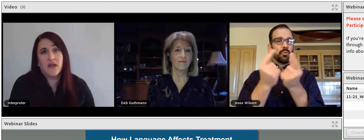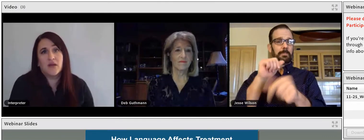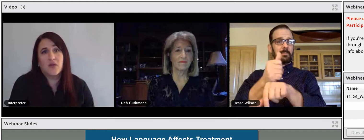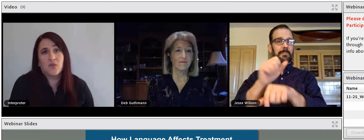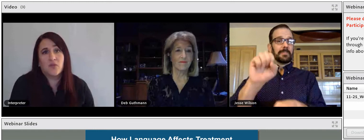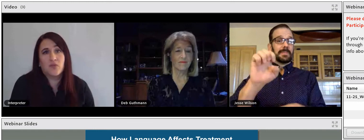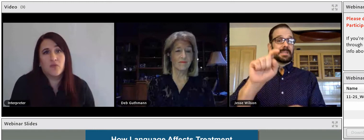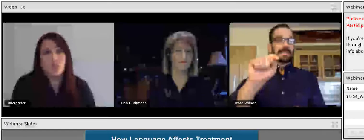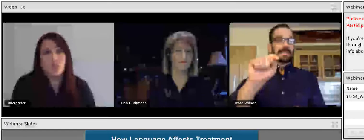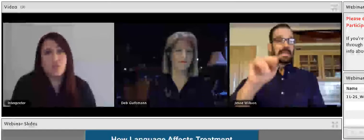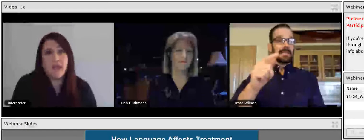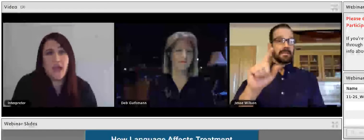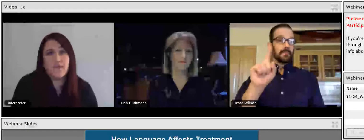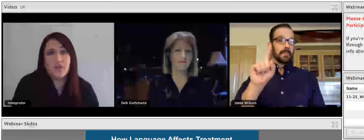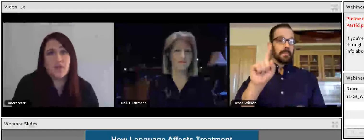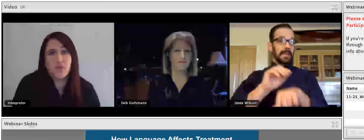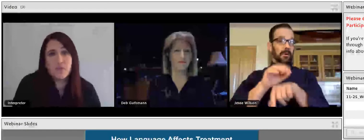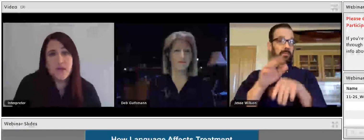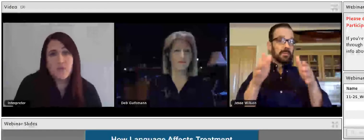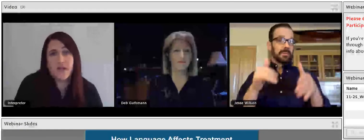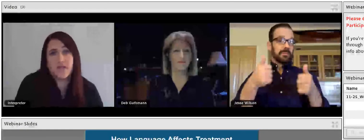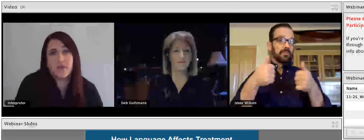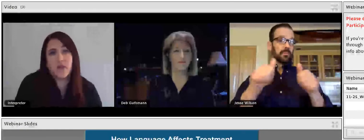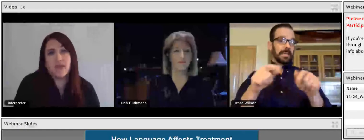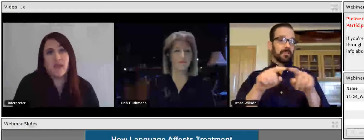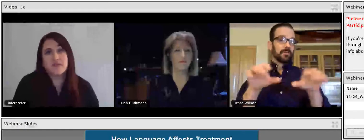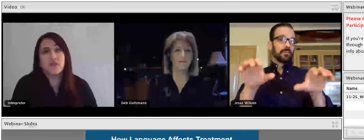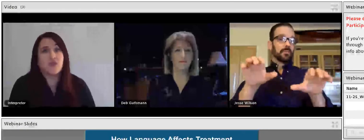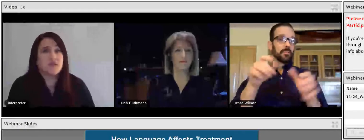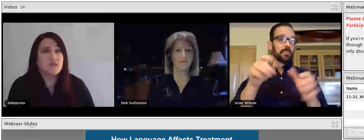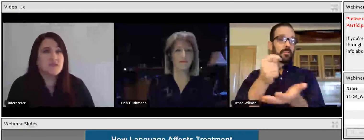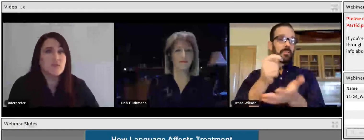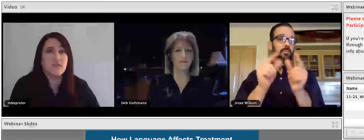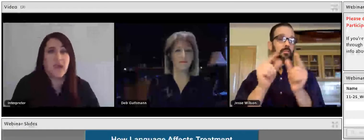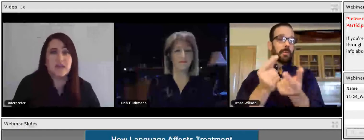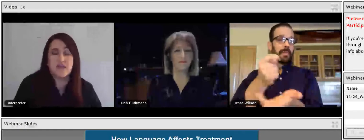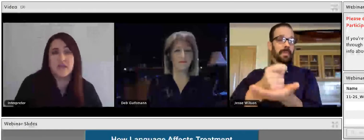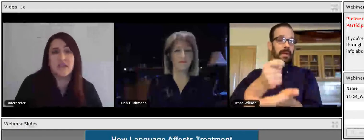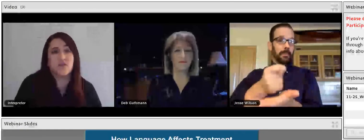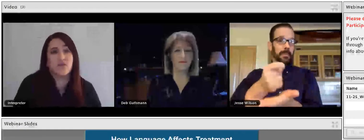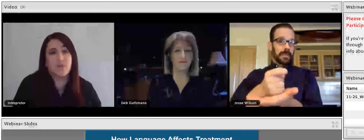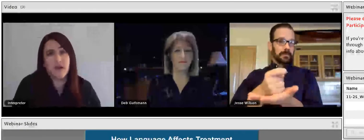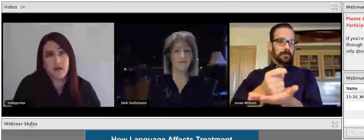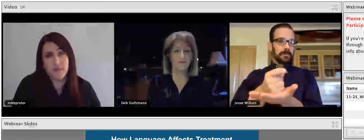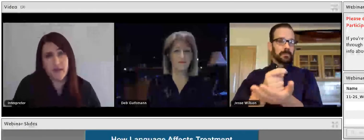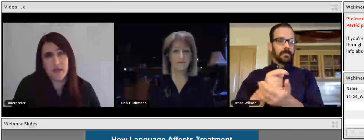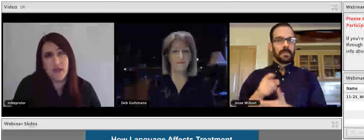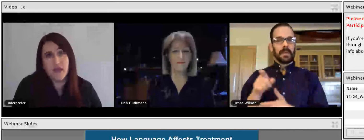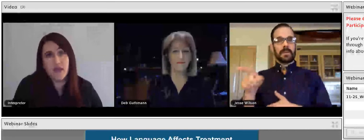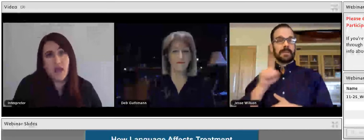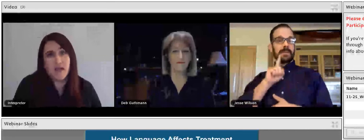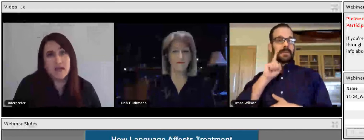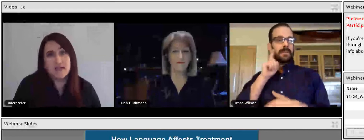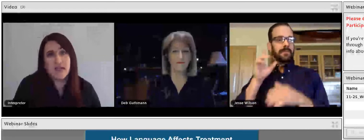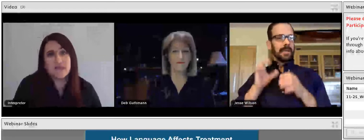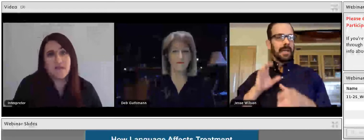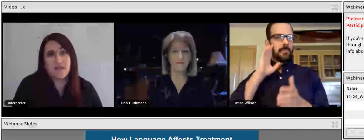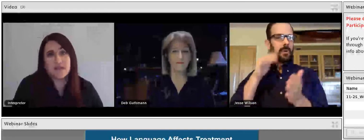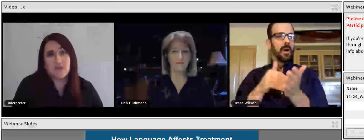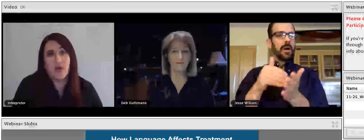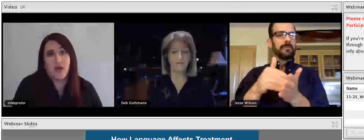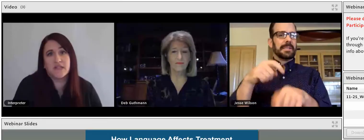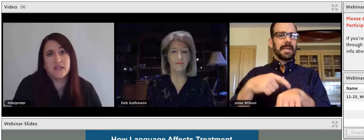particular, when we have a group where there might be a counselor who's trying to do some sort of activity through group therapy, a